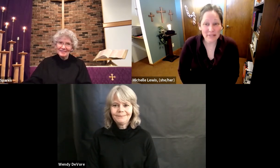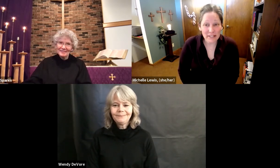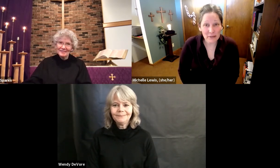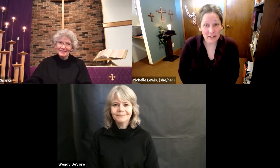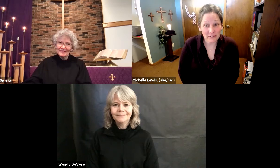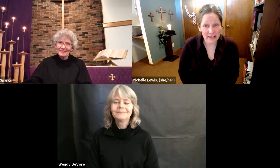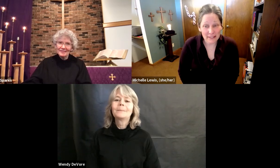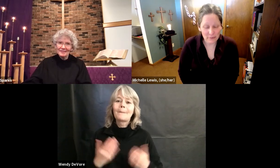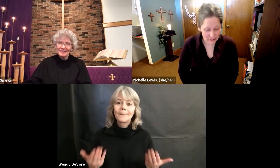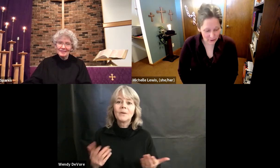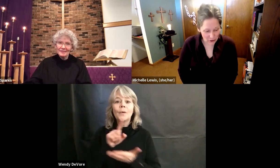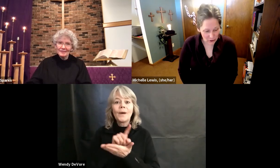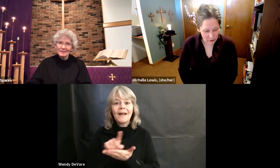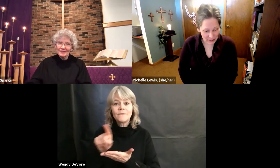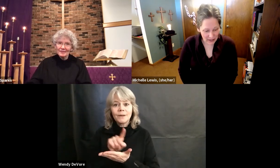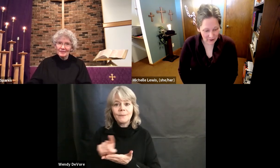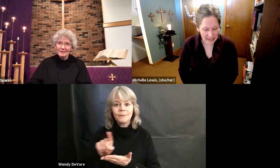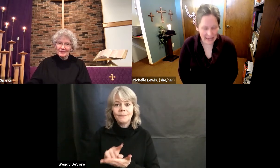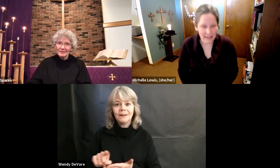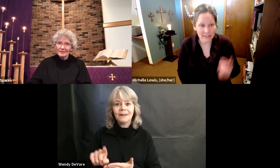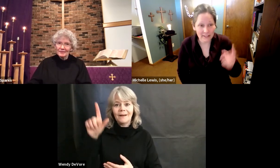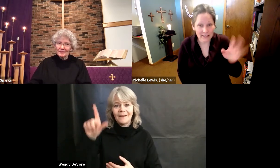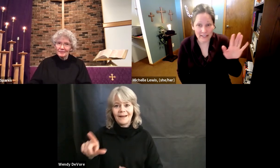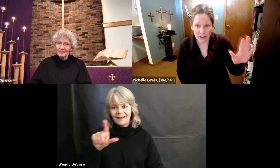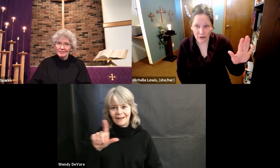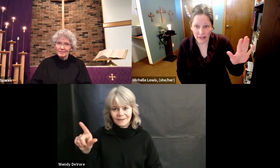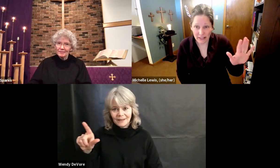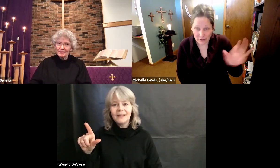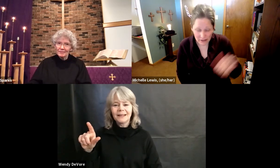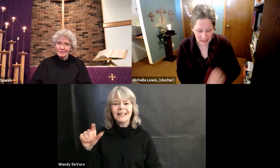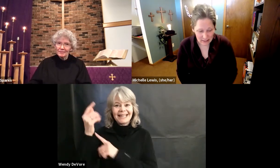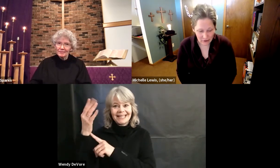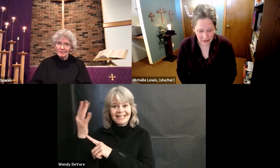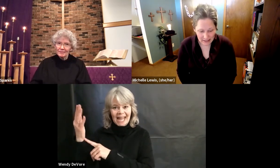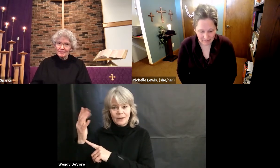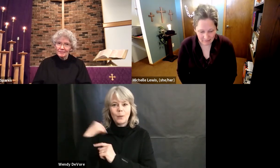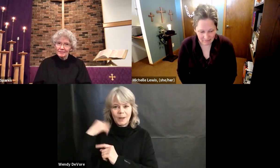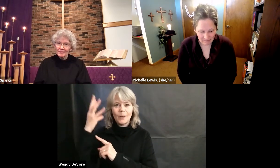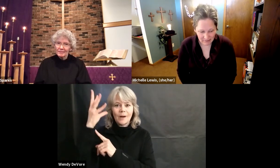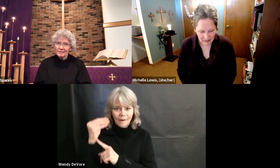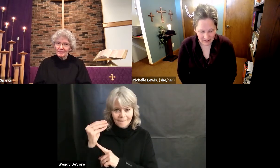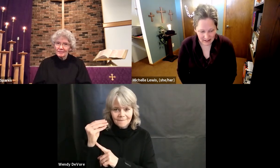So each week of Lent, we do put out a candle that is showing in Dorothy's screen.